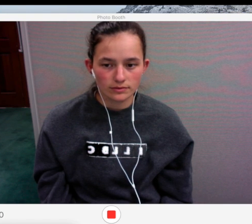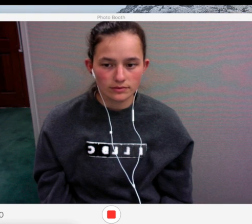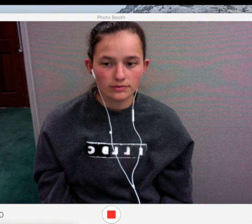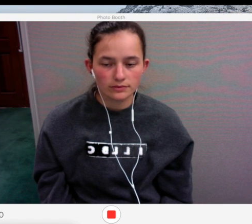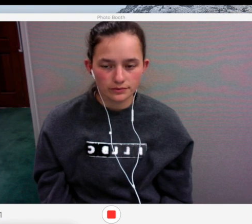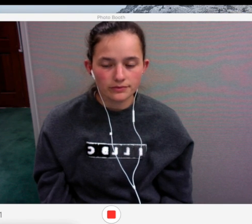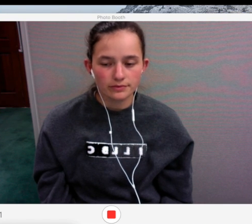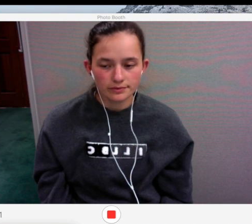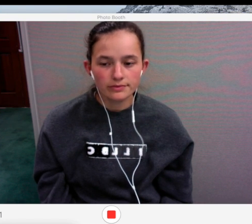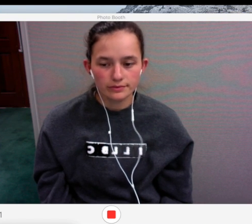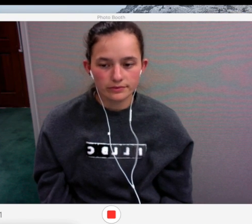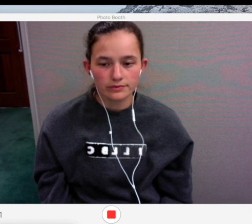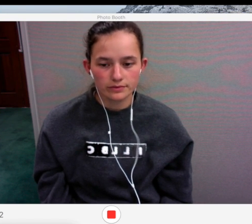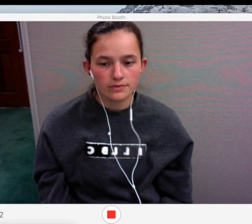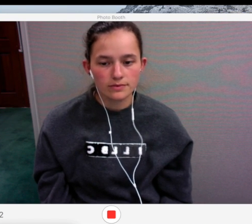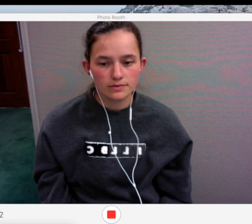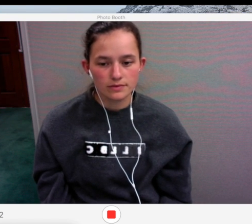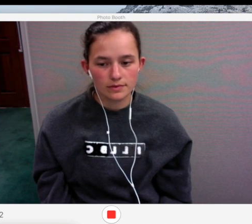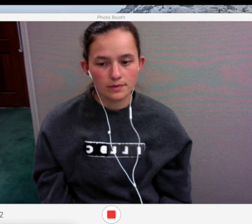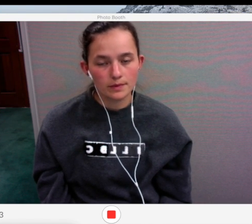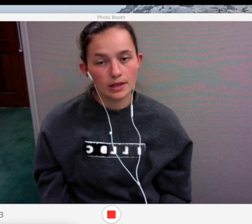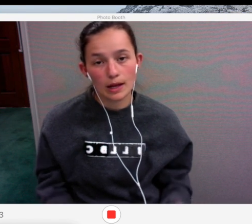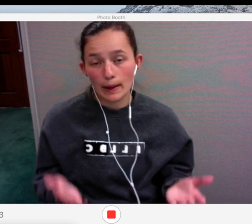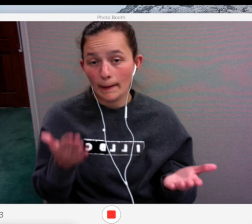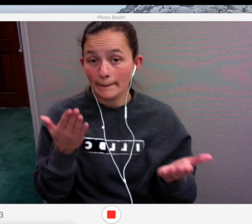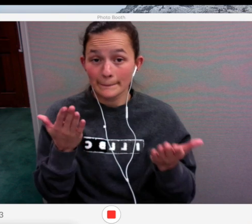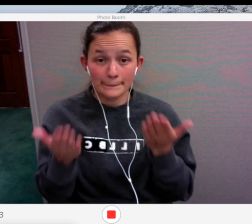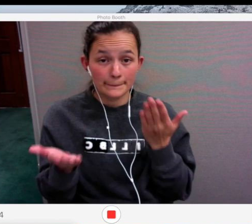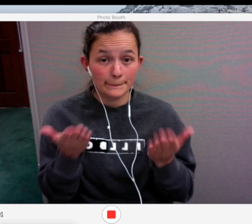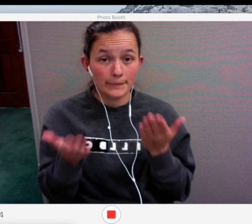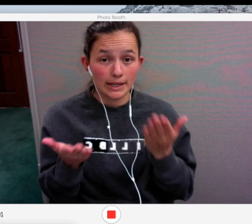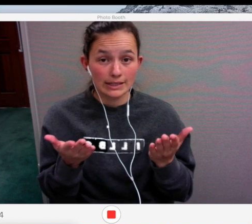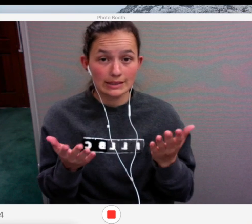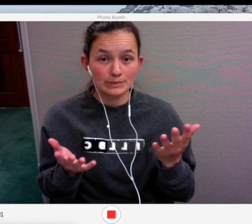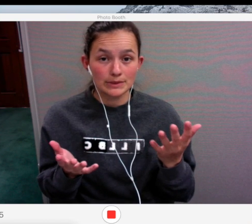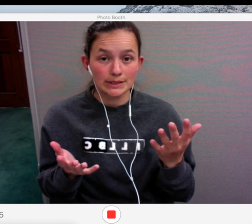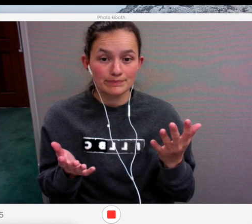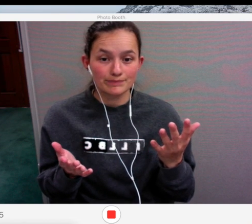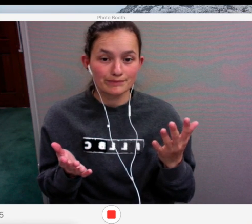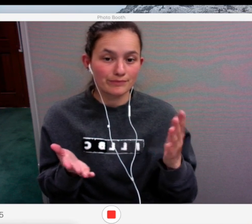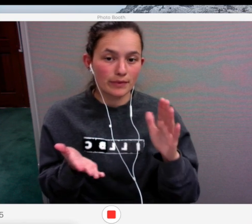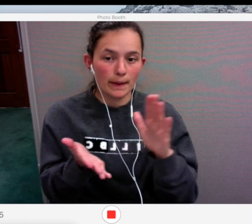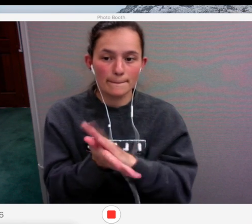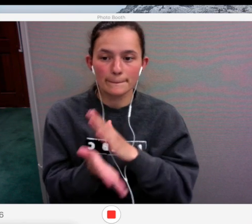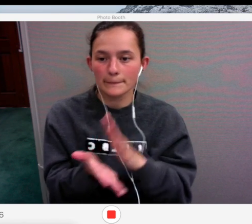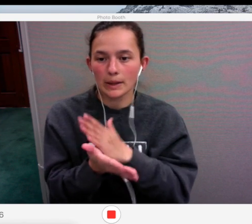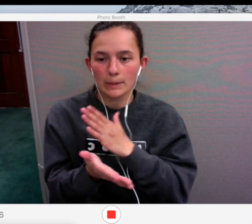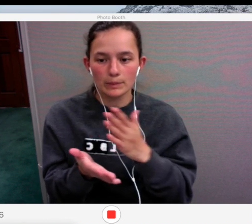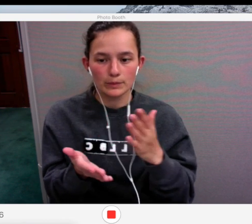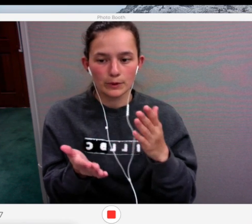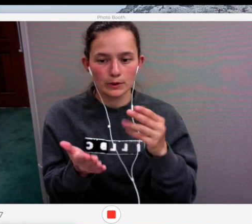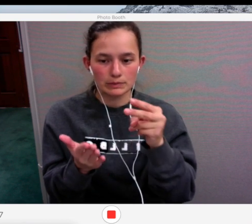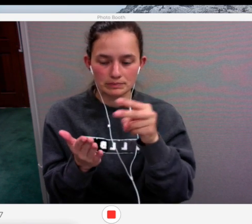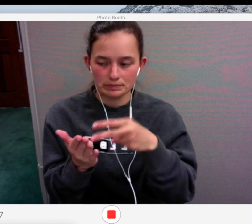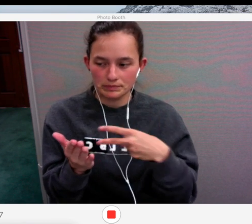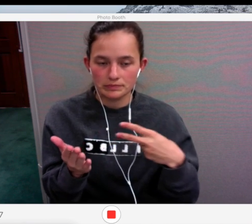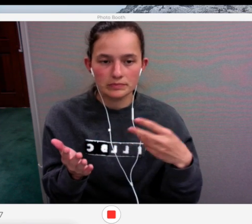Yeah. So we might be able to do an on-the-job training agreement with an